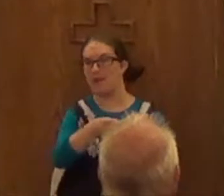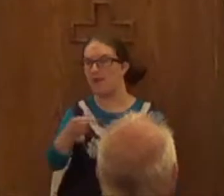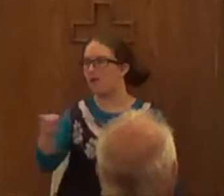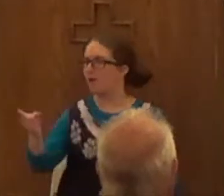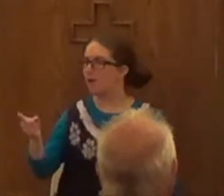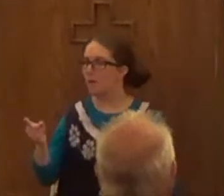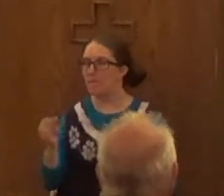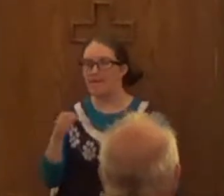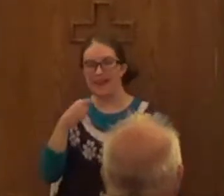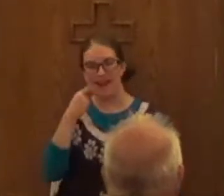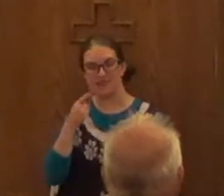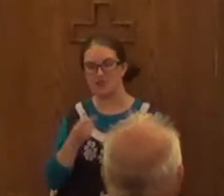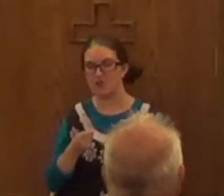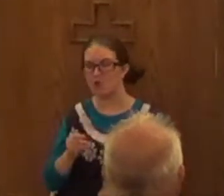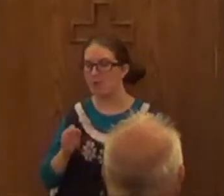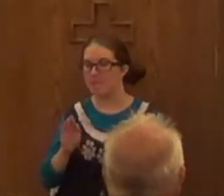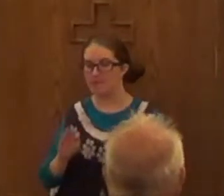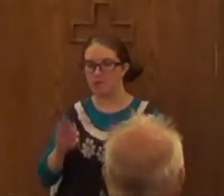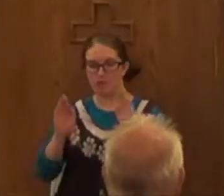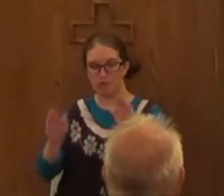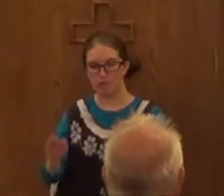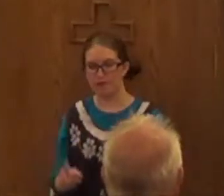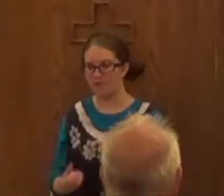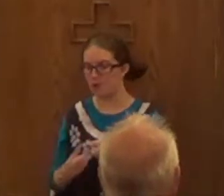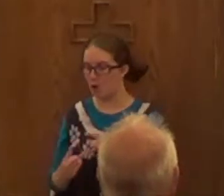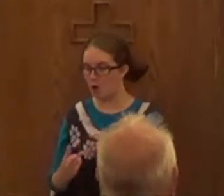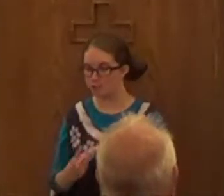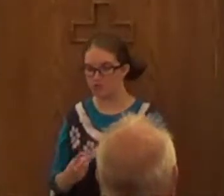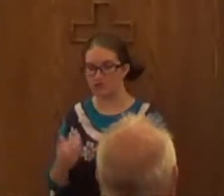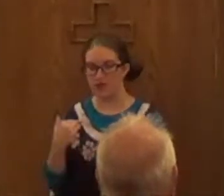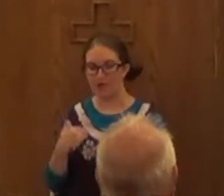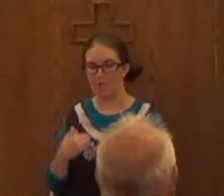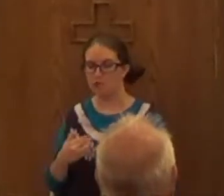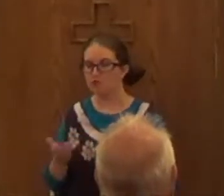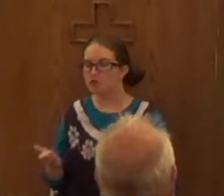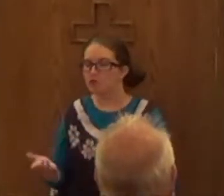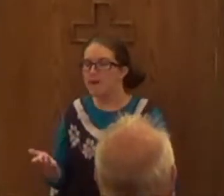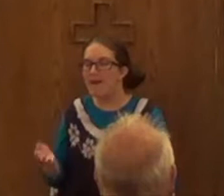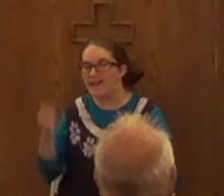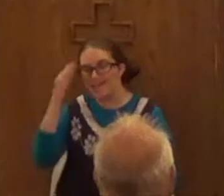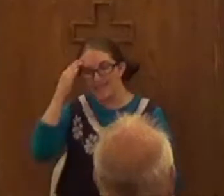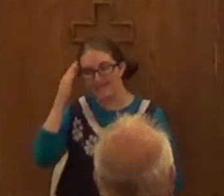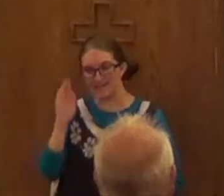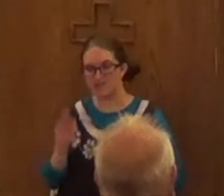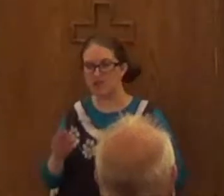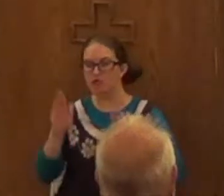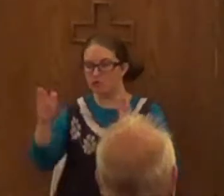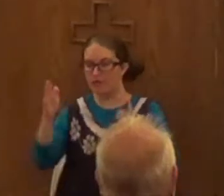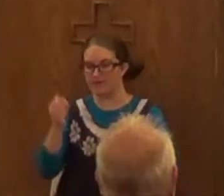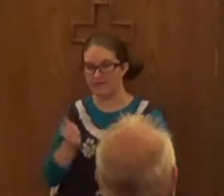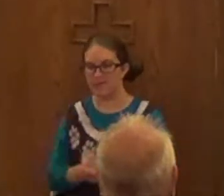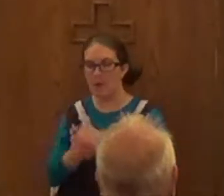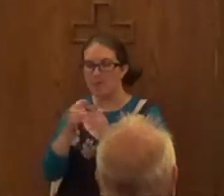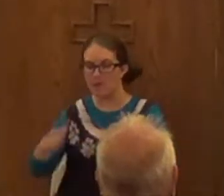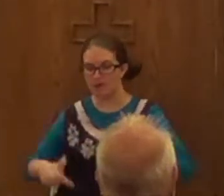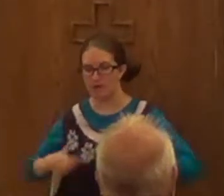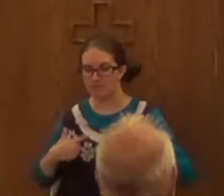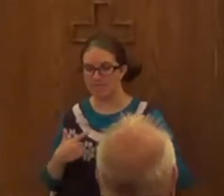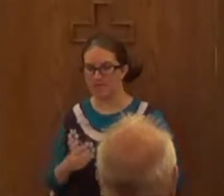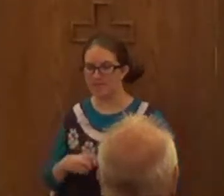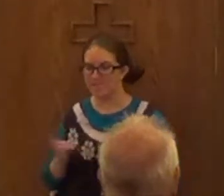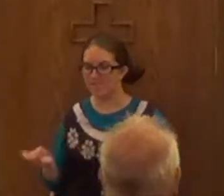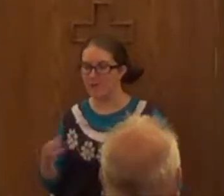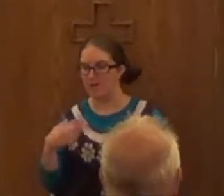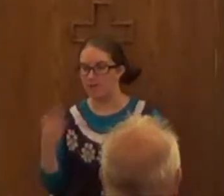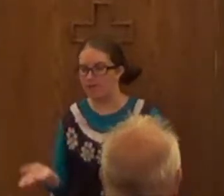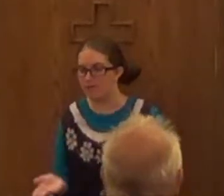what you may think is the greatest option you've got? What you may think is the greatest thing that's going to help your life is the very